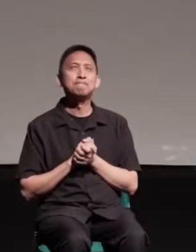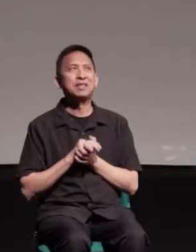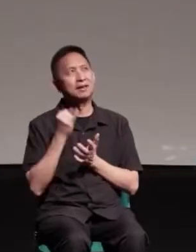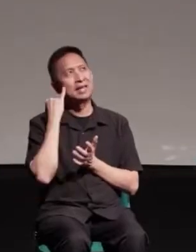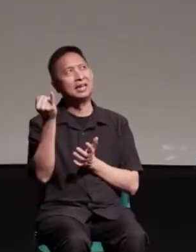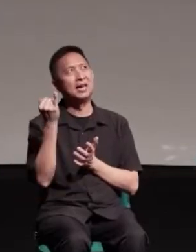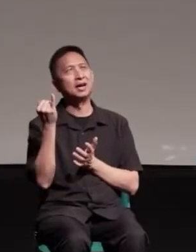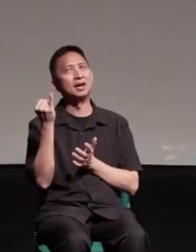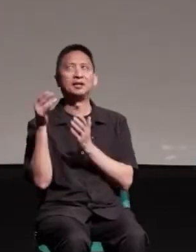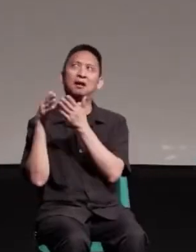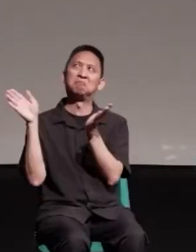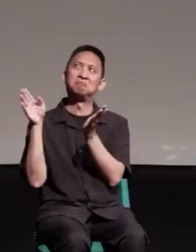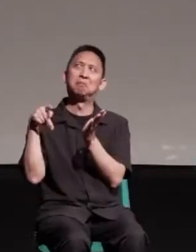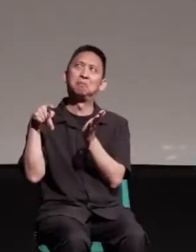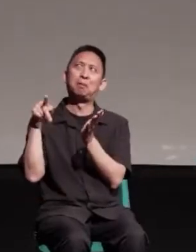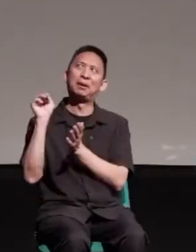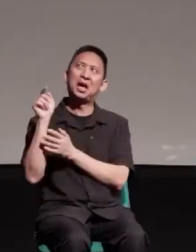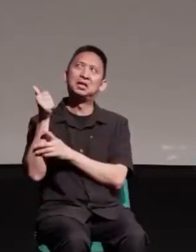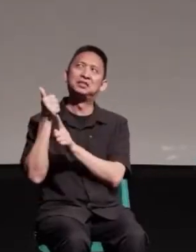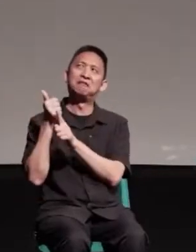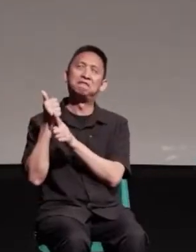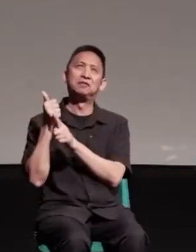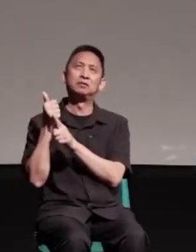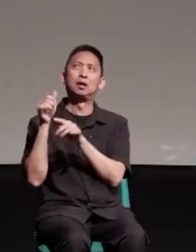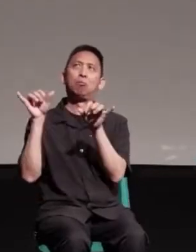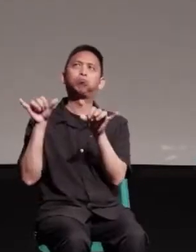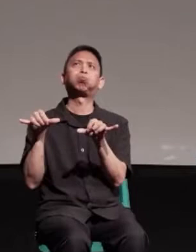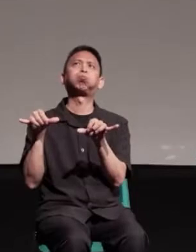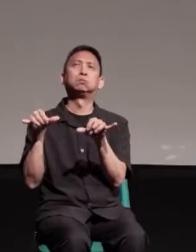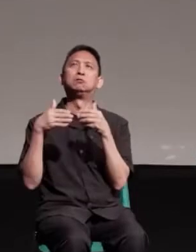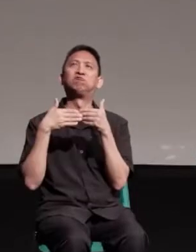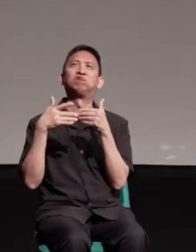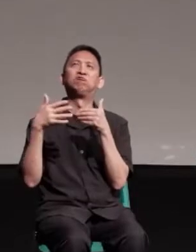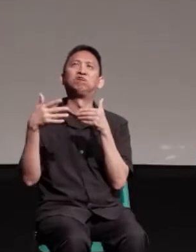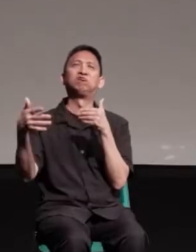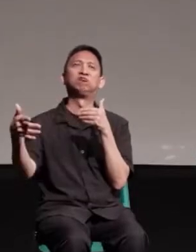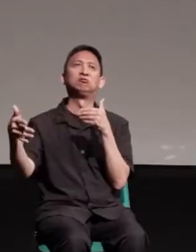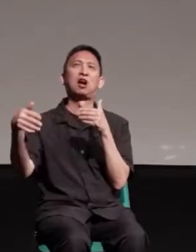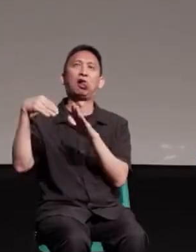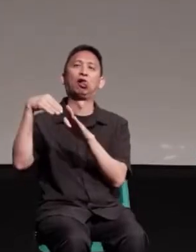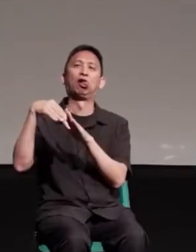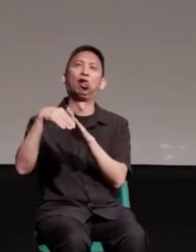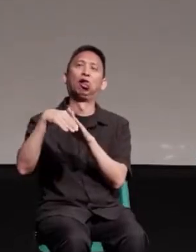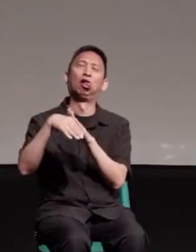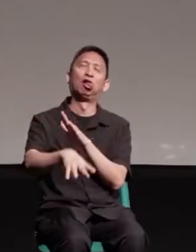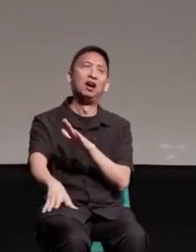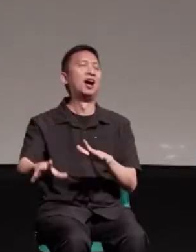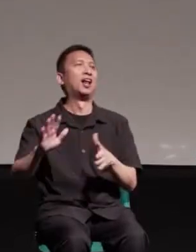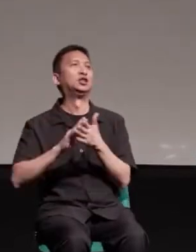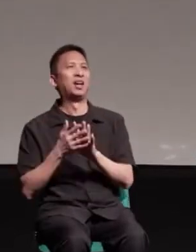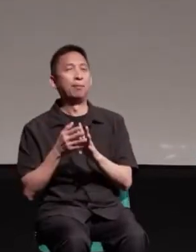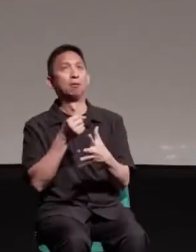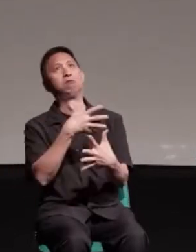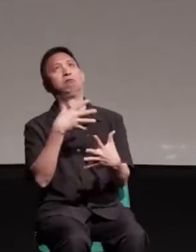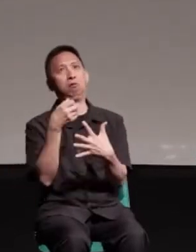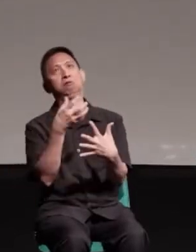that public media is never able to change and is going the way of Ken Burns documentaries.